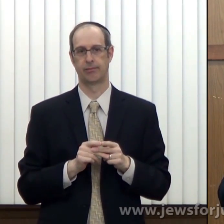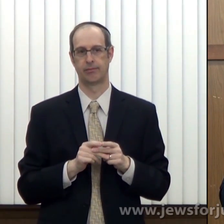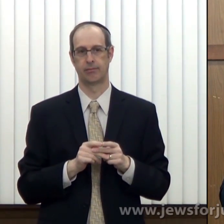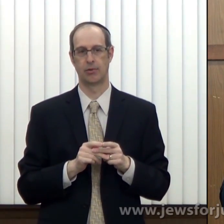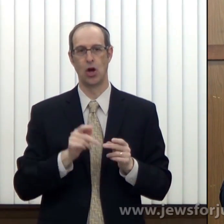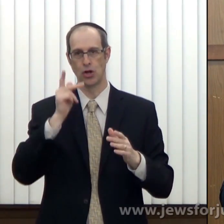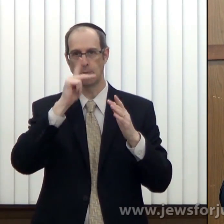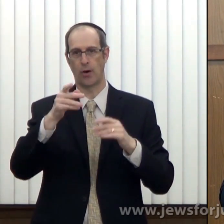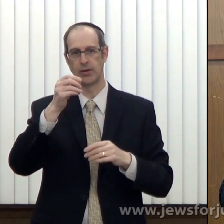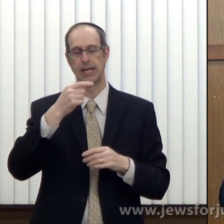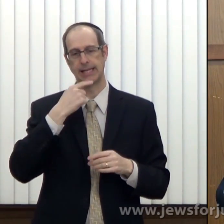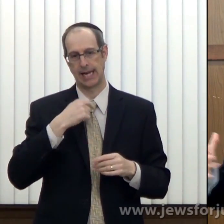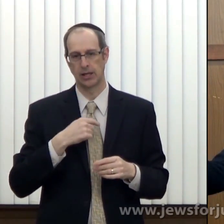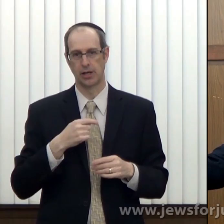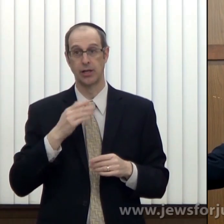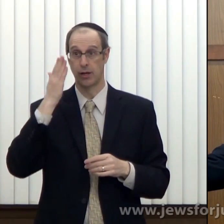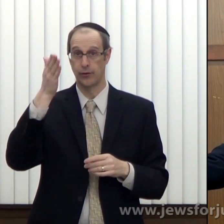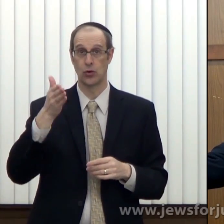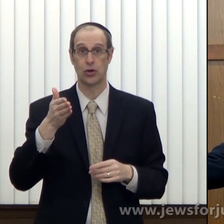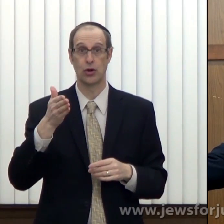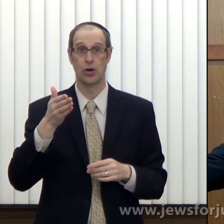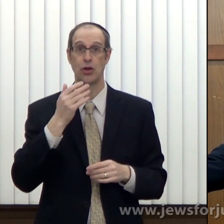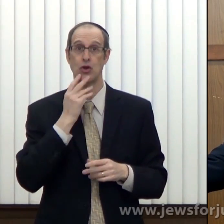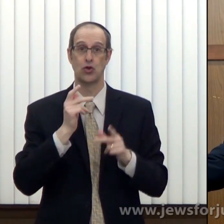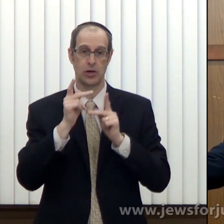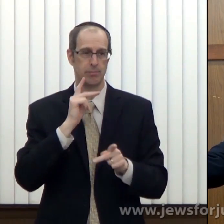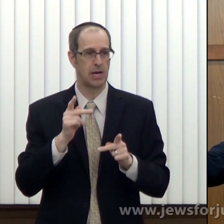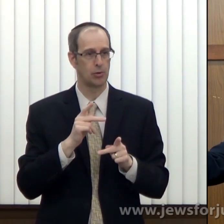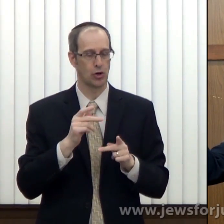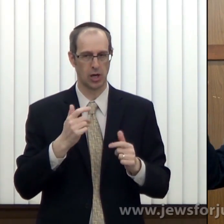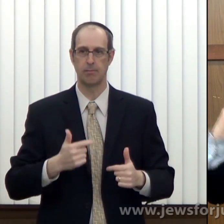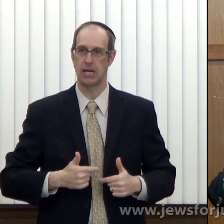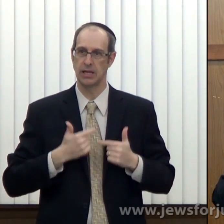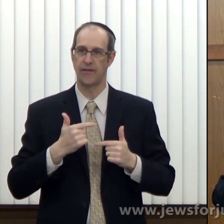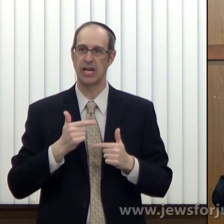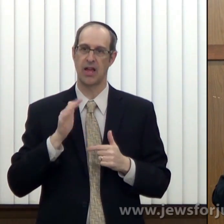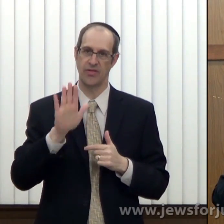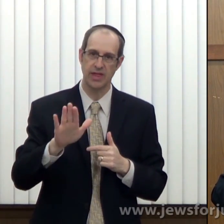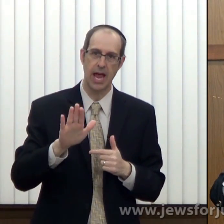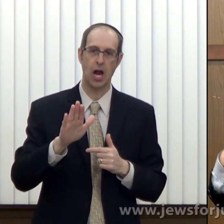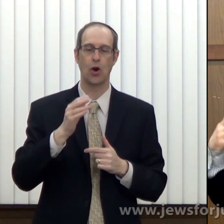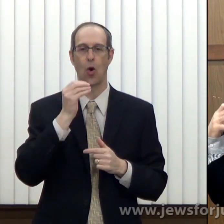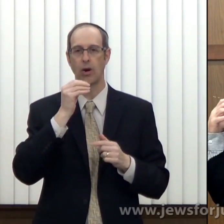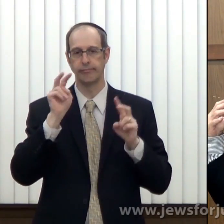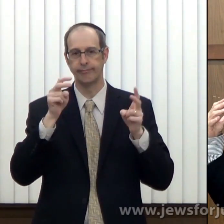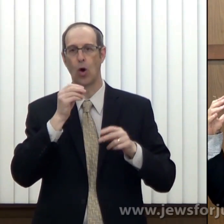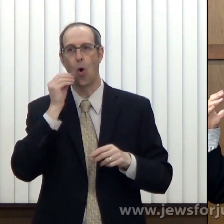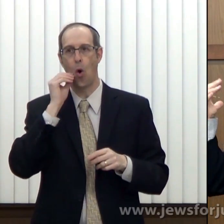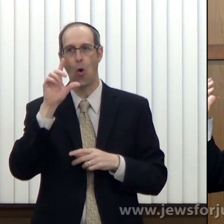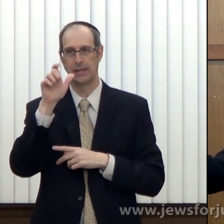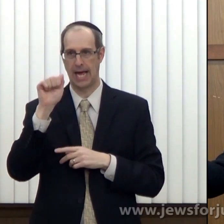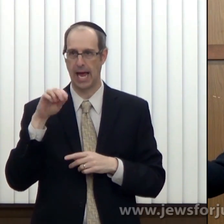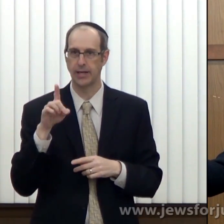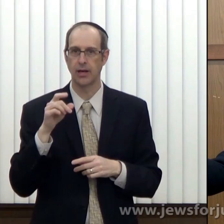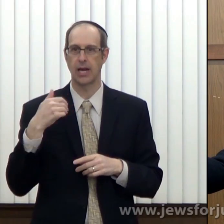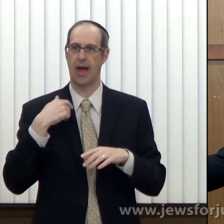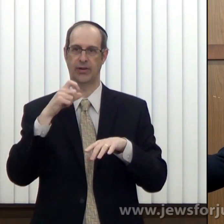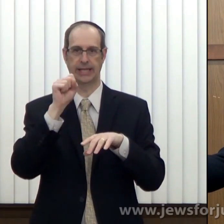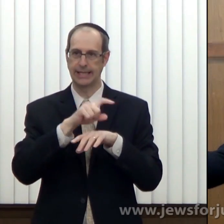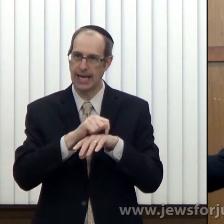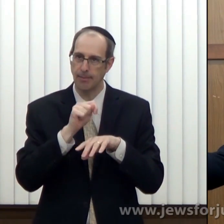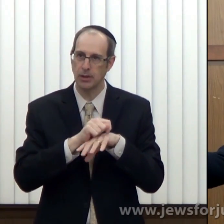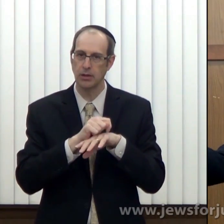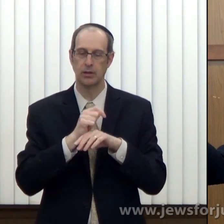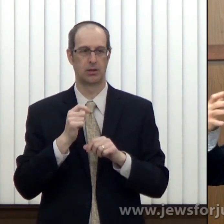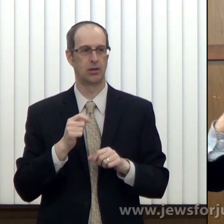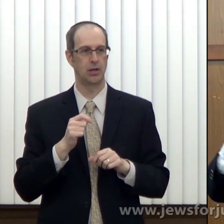The prophets tell us that in the future, the Jewish people are going to be living in their homeland. They're going to have a temple. They're